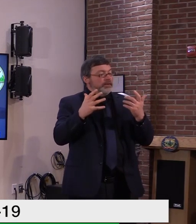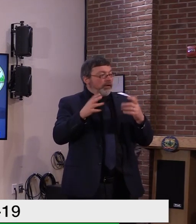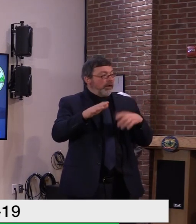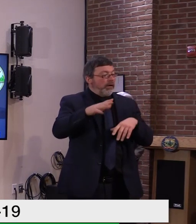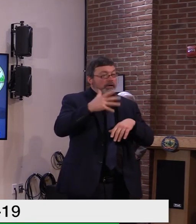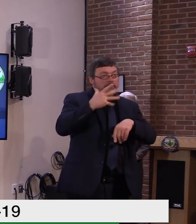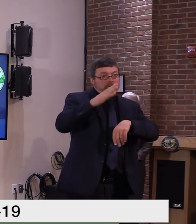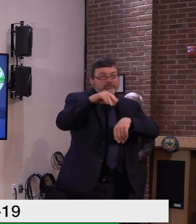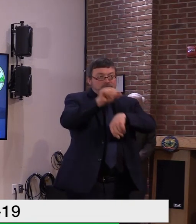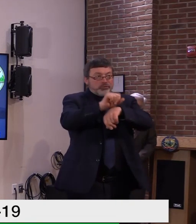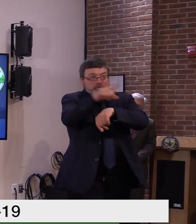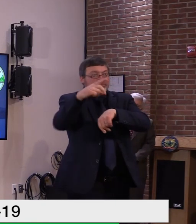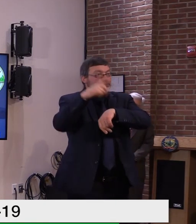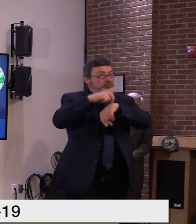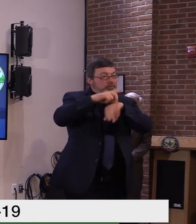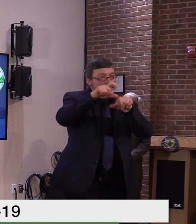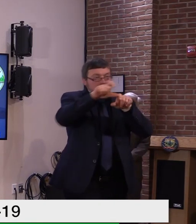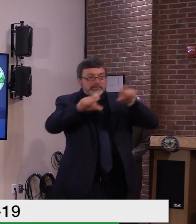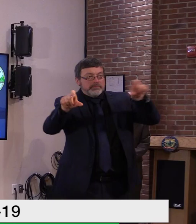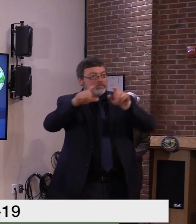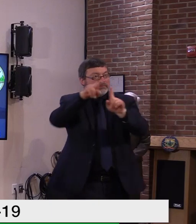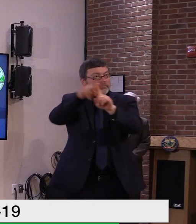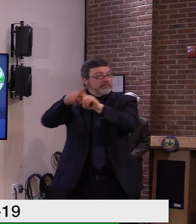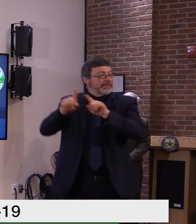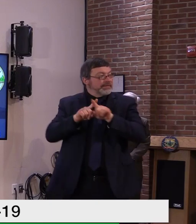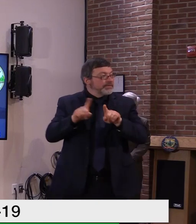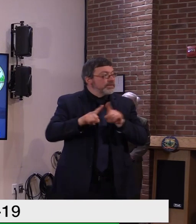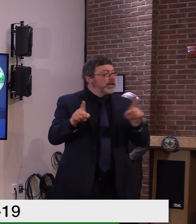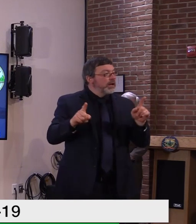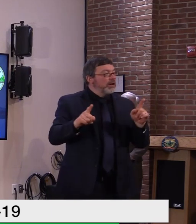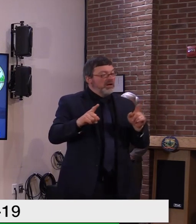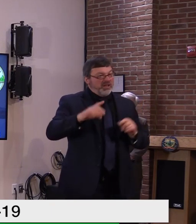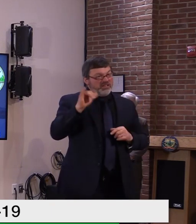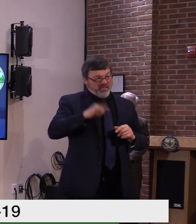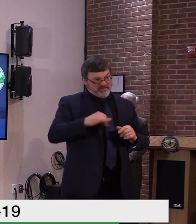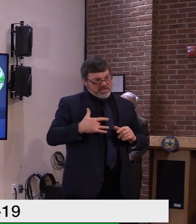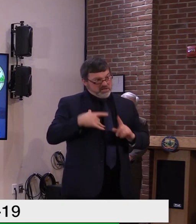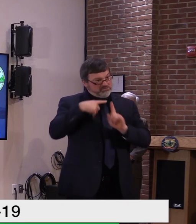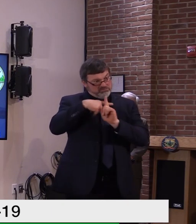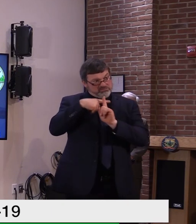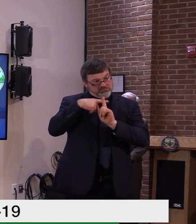different. And I think that we've been we can benefit from that.